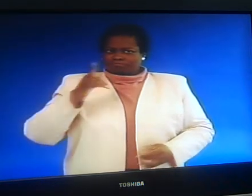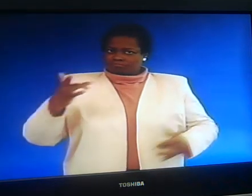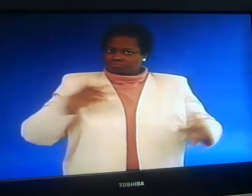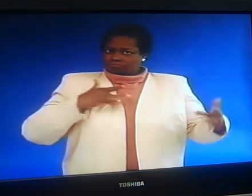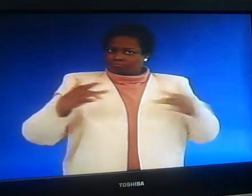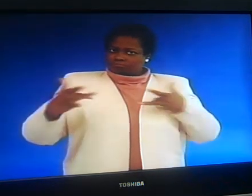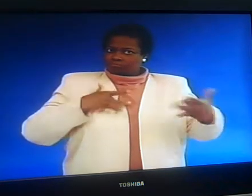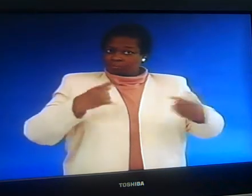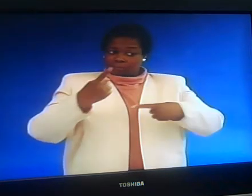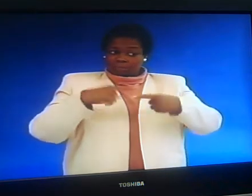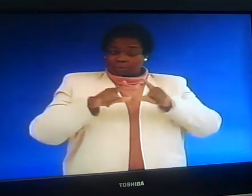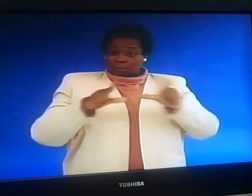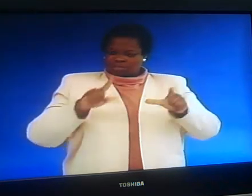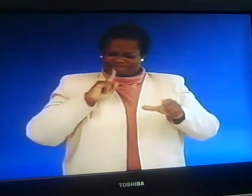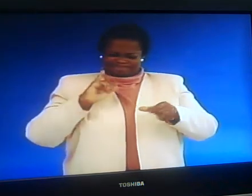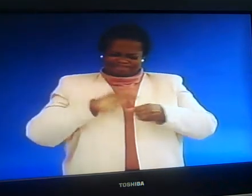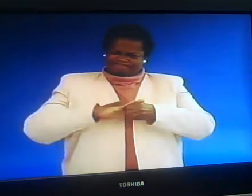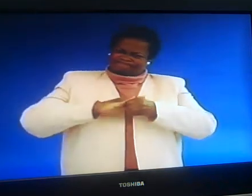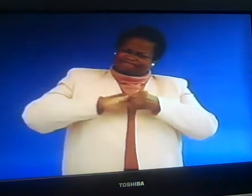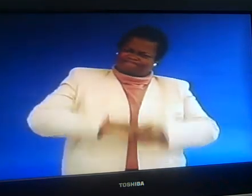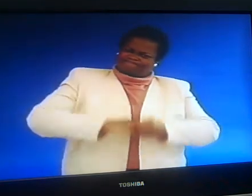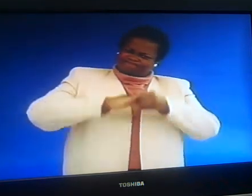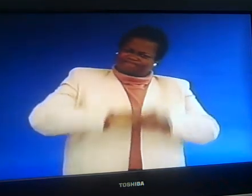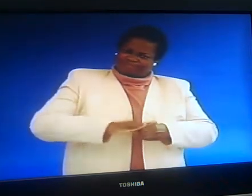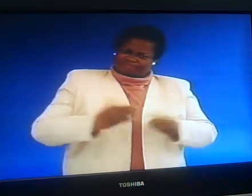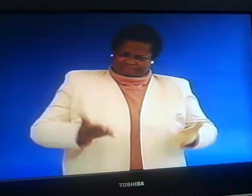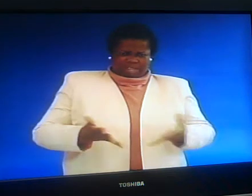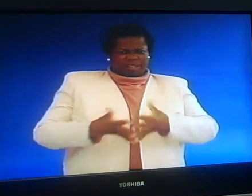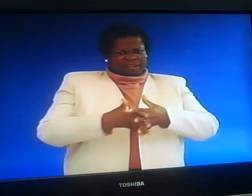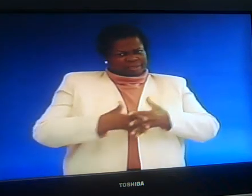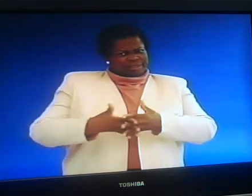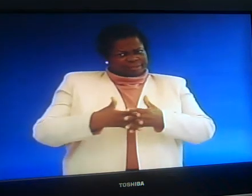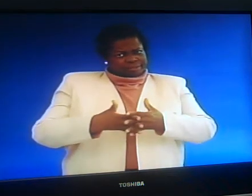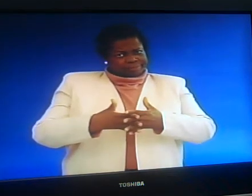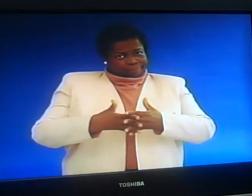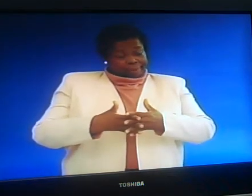that was going to save ASL because there was a lot of